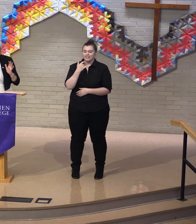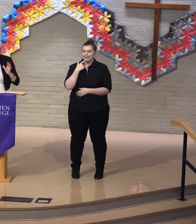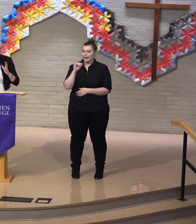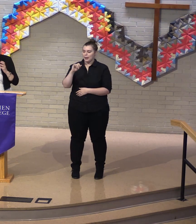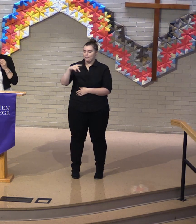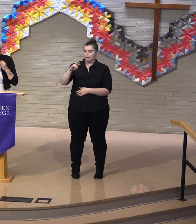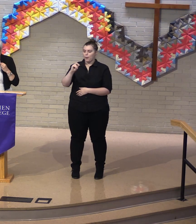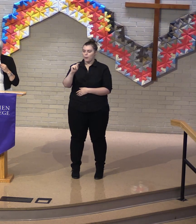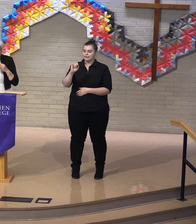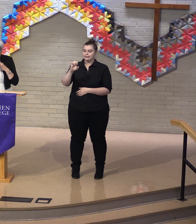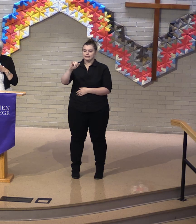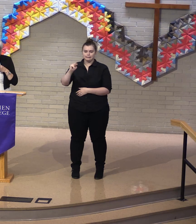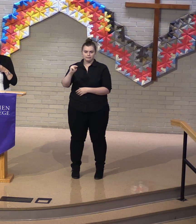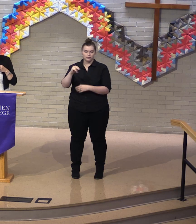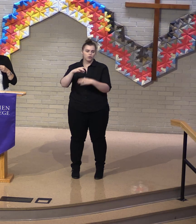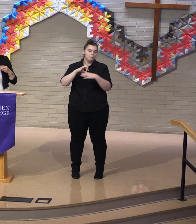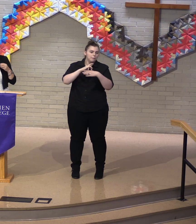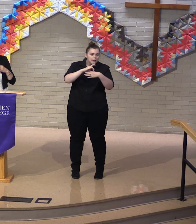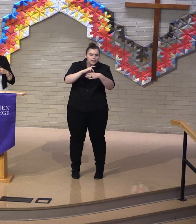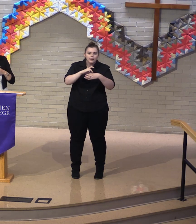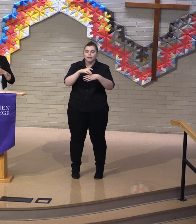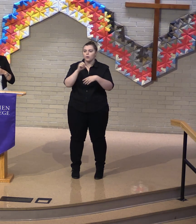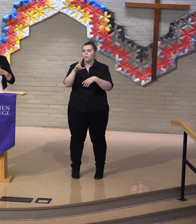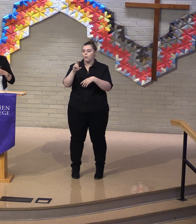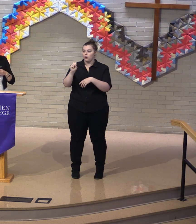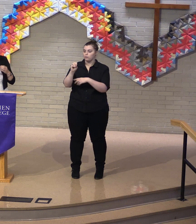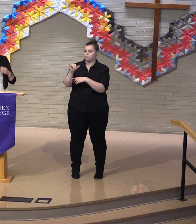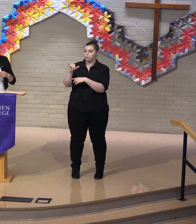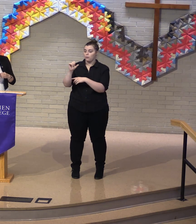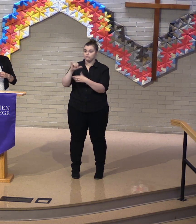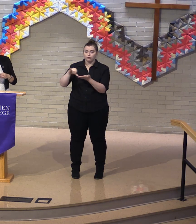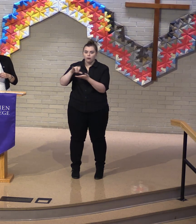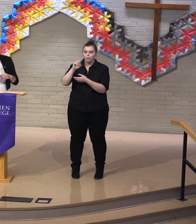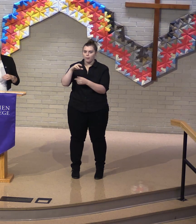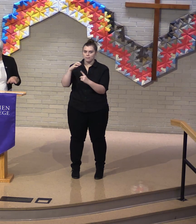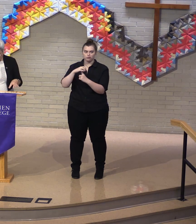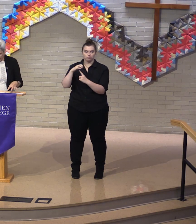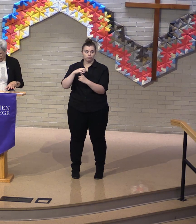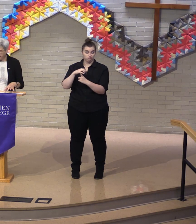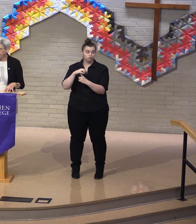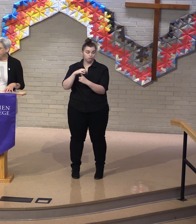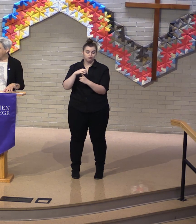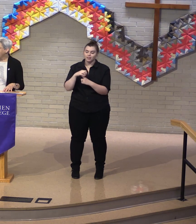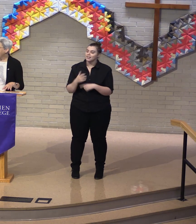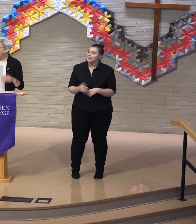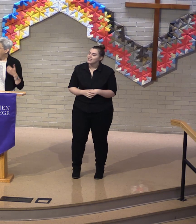taste that we get from meat or soy sauce or mushrooms.